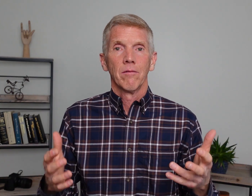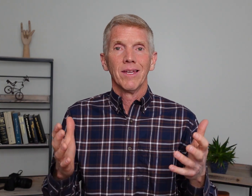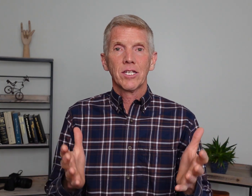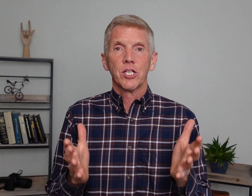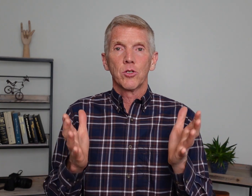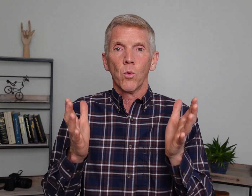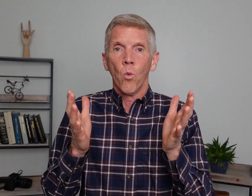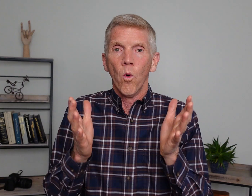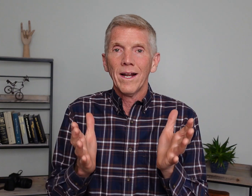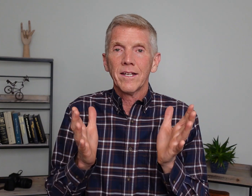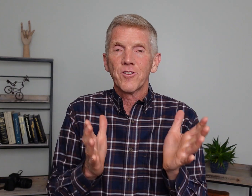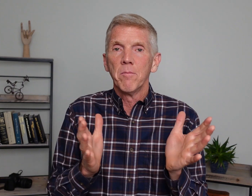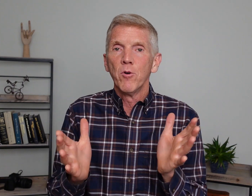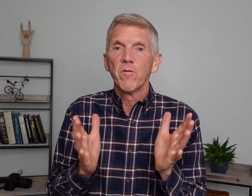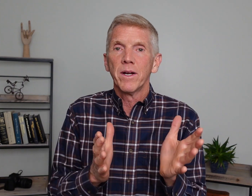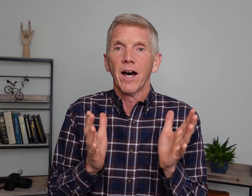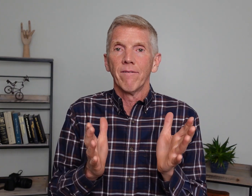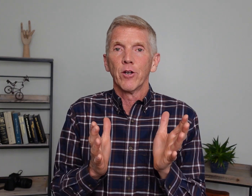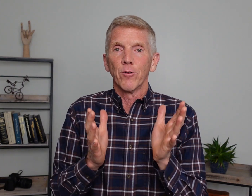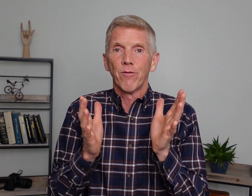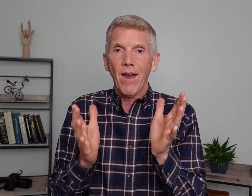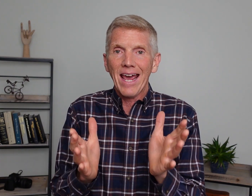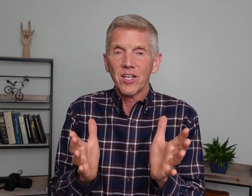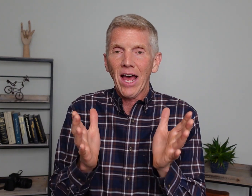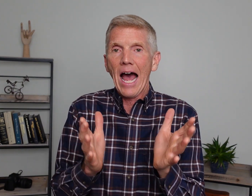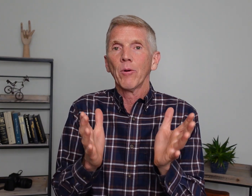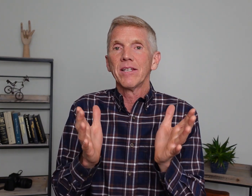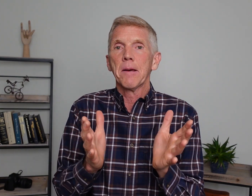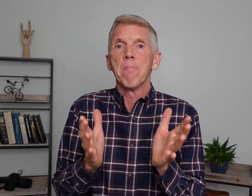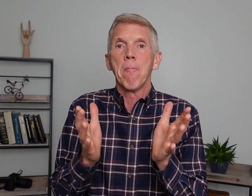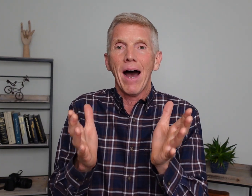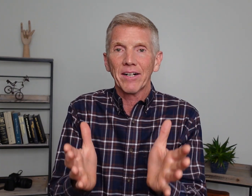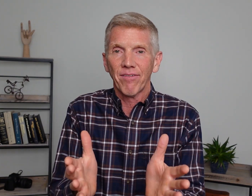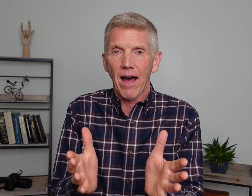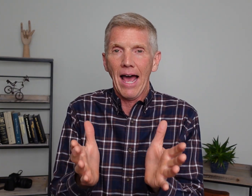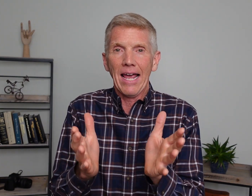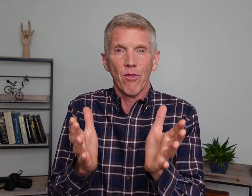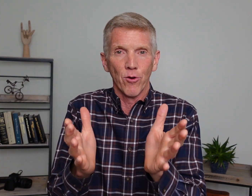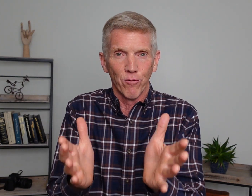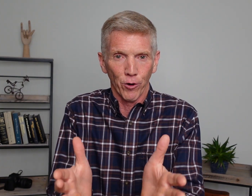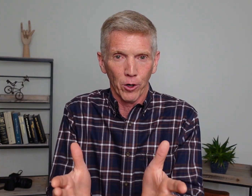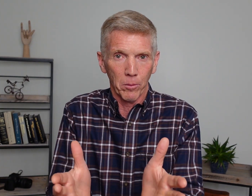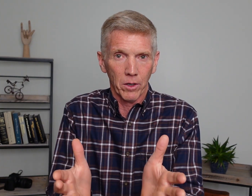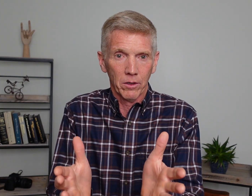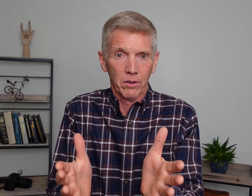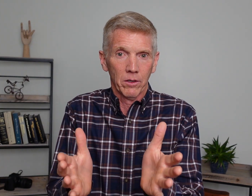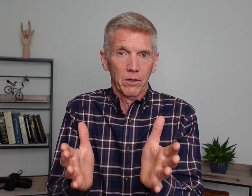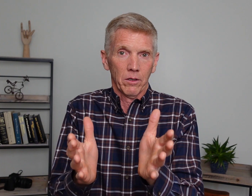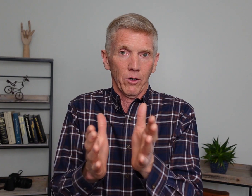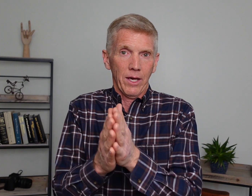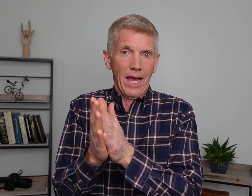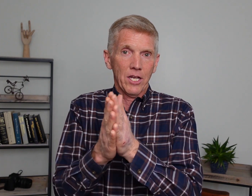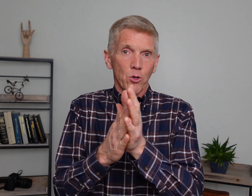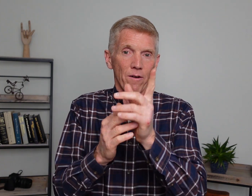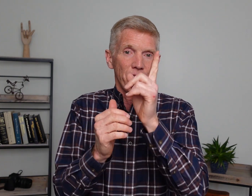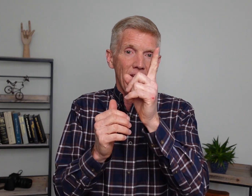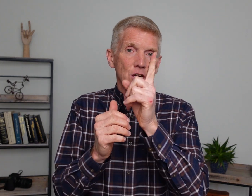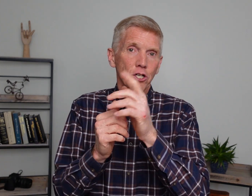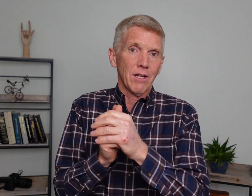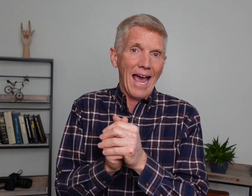This is, what does the movement of your face, how does it modify the verb? Okay, so a facial adverb.